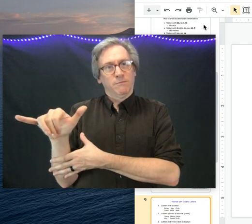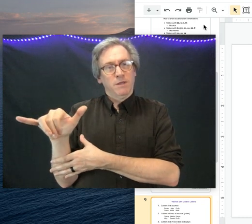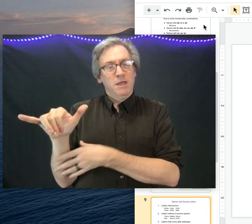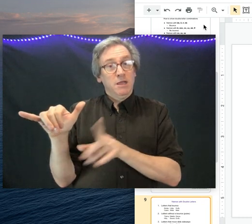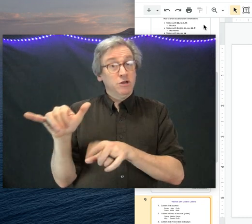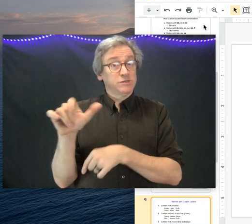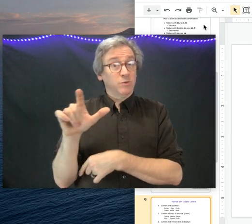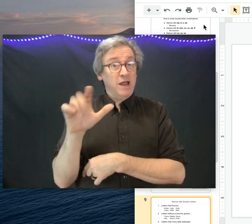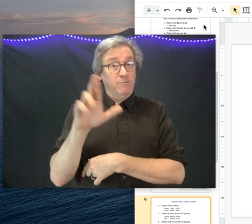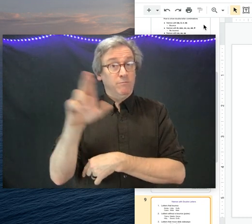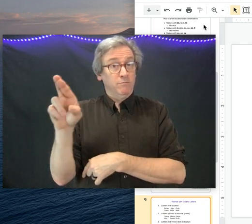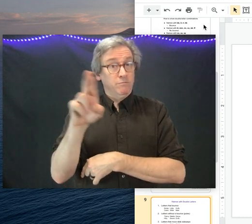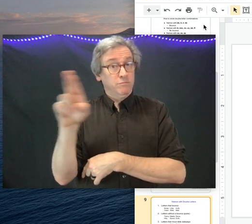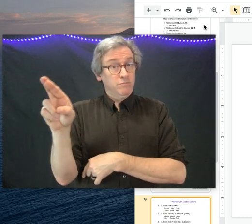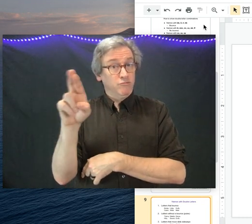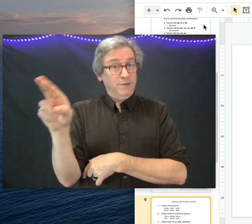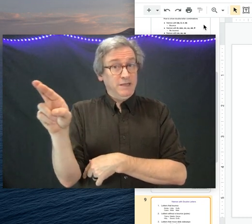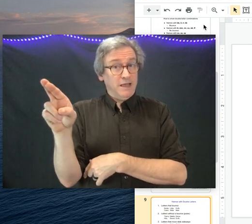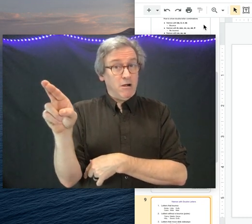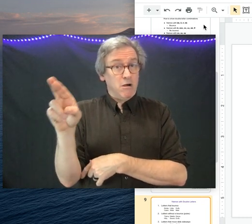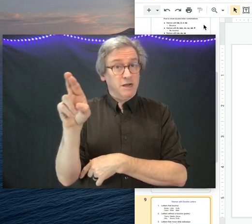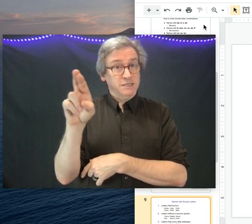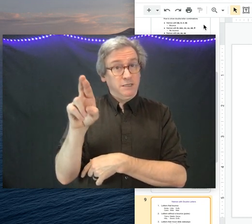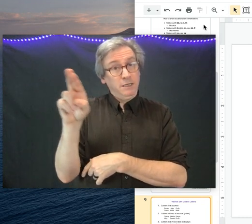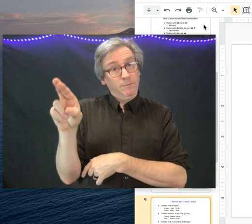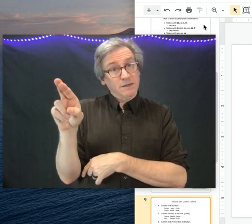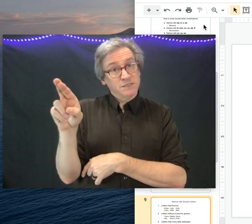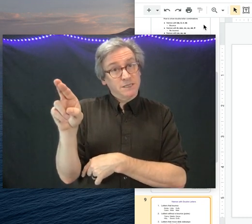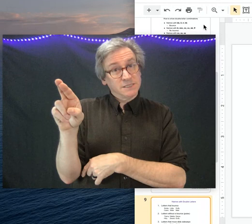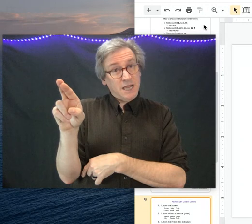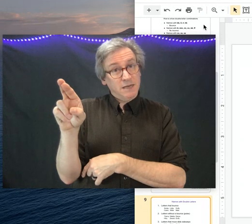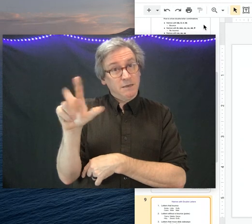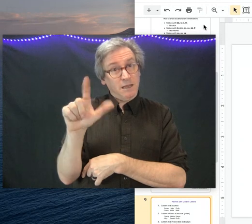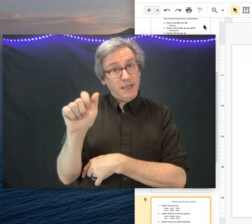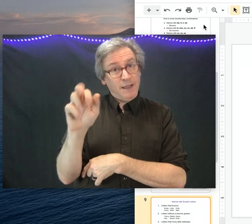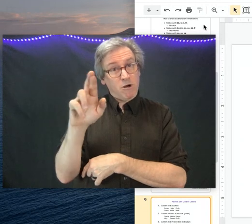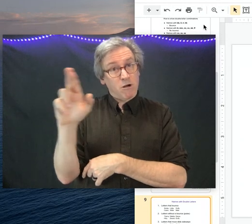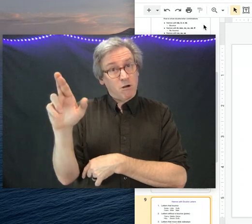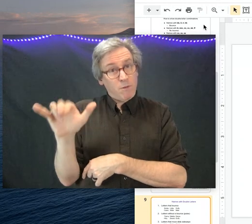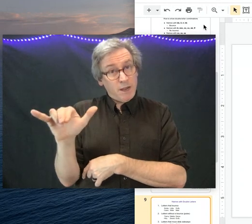A-R-R-Y. Notice when I repeat that R, it's a little bounce to the side.